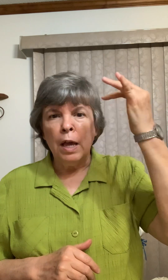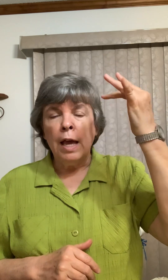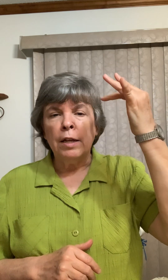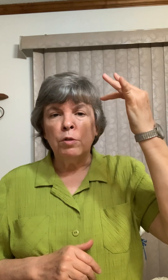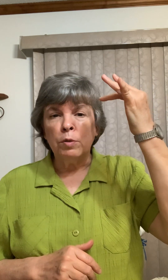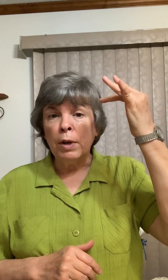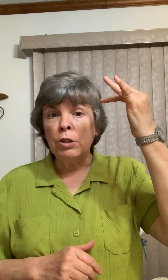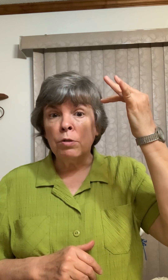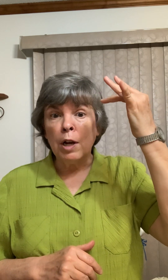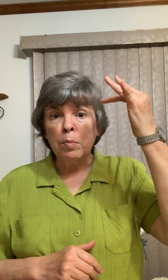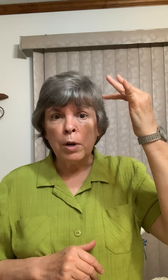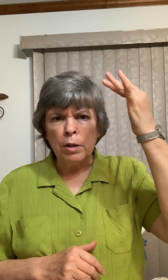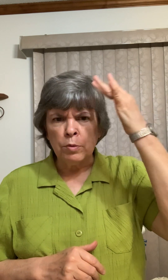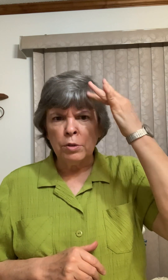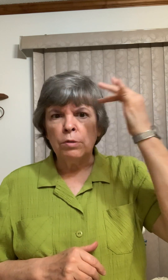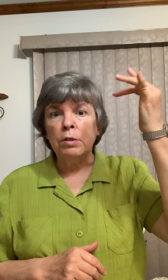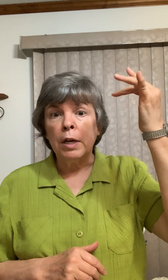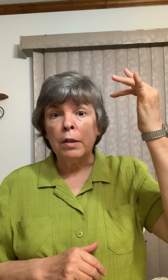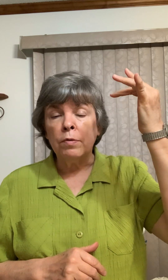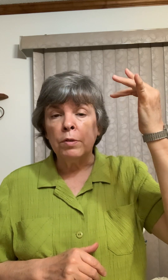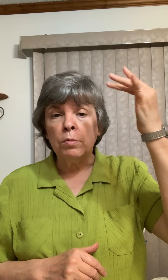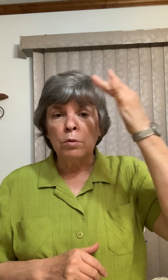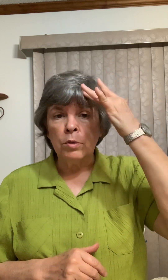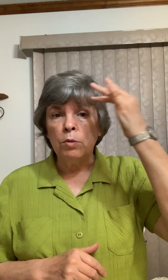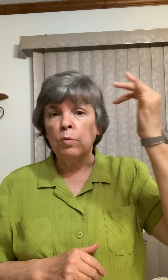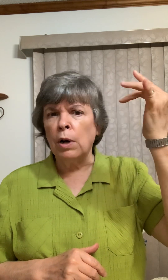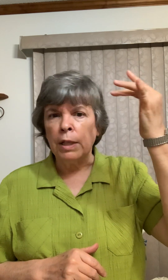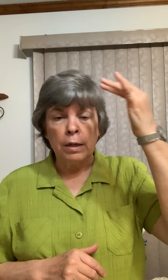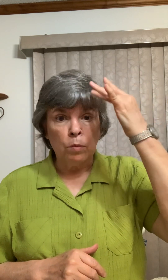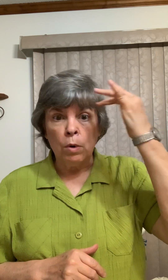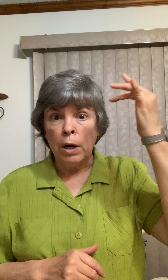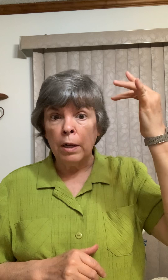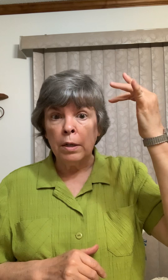And you would raise your eyebrows when you do that if you do the why, like why.